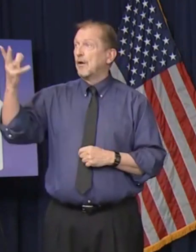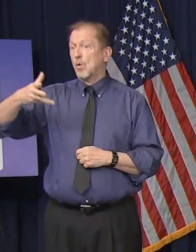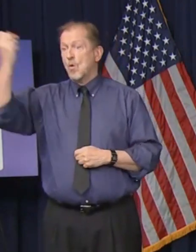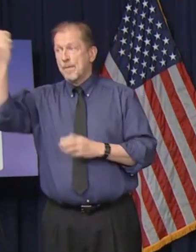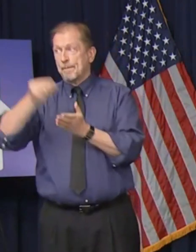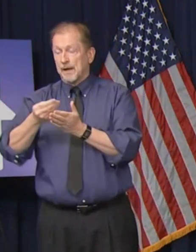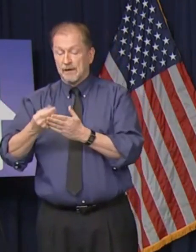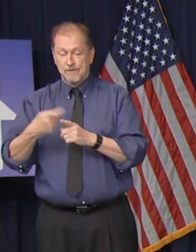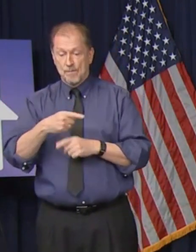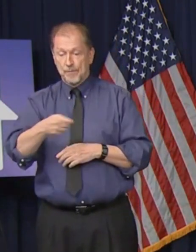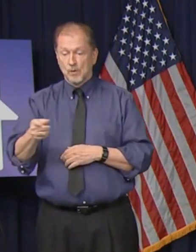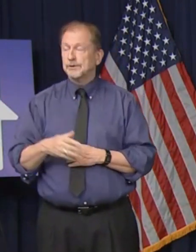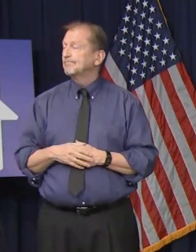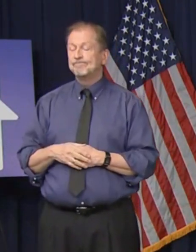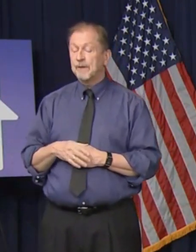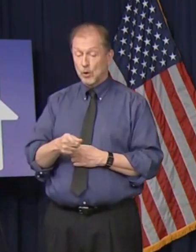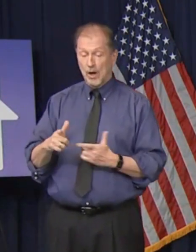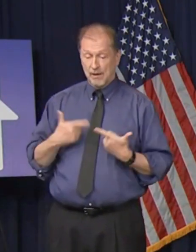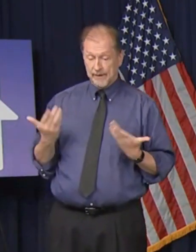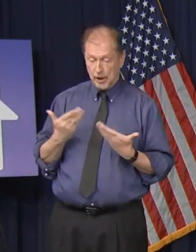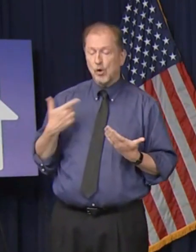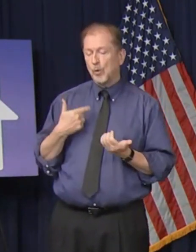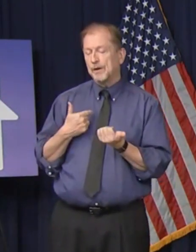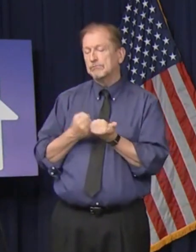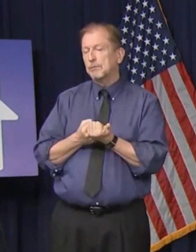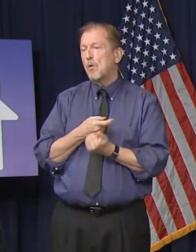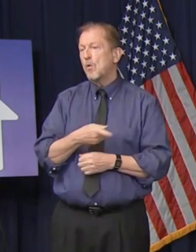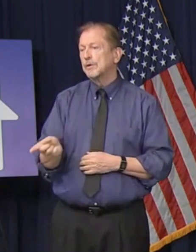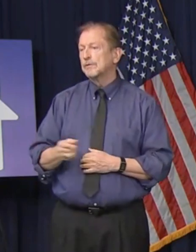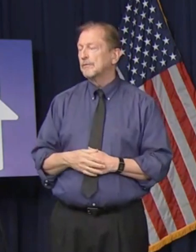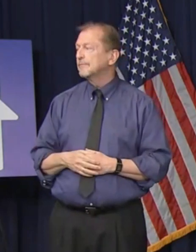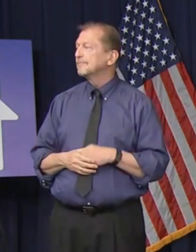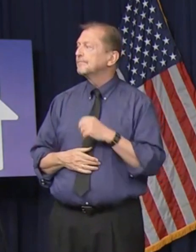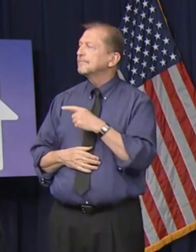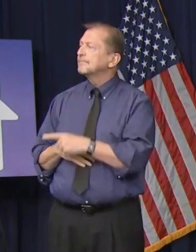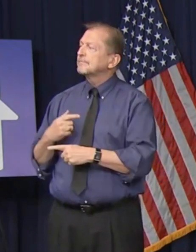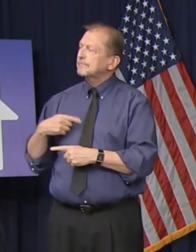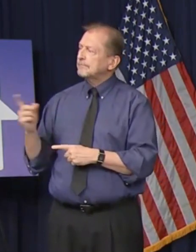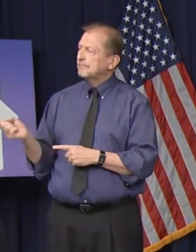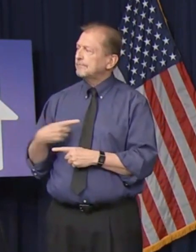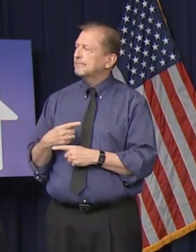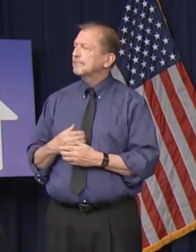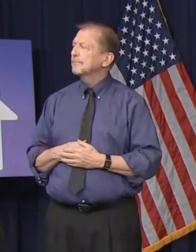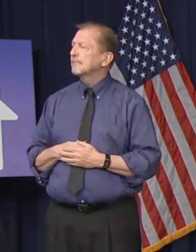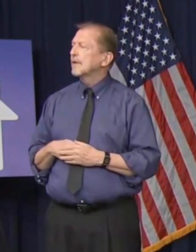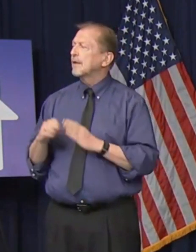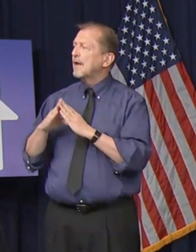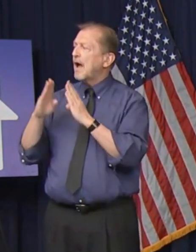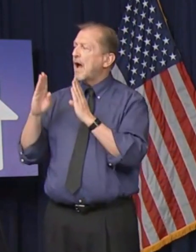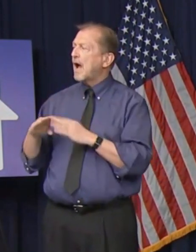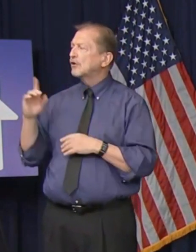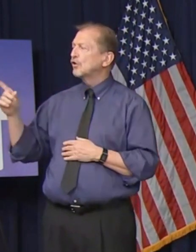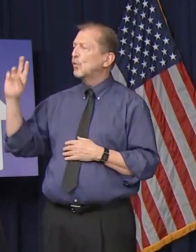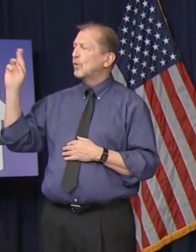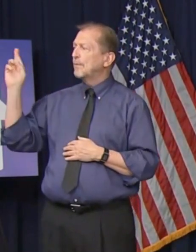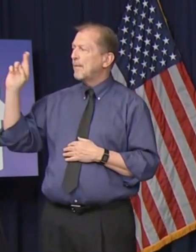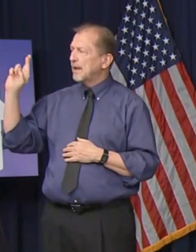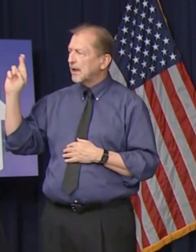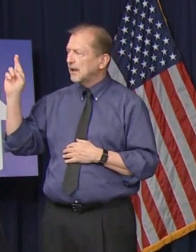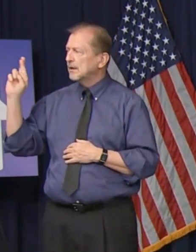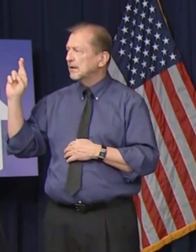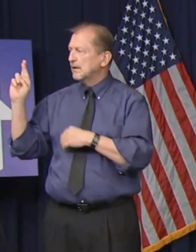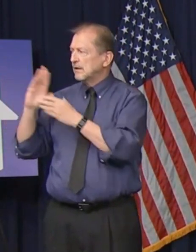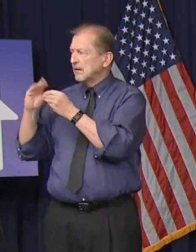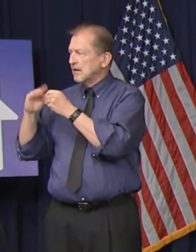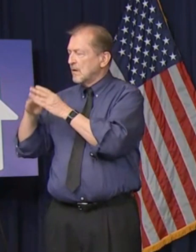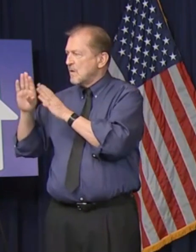that are residents of our state. Okay, John O'Connor at the AP. As you know, the House GOP outlined reopening ideas while people